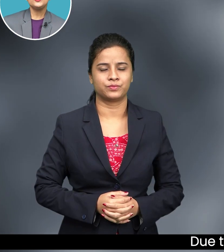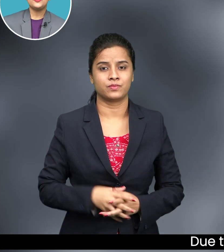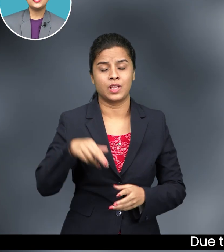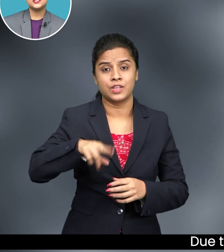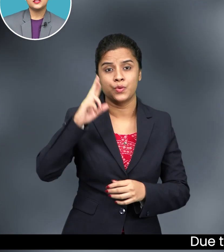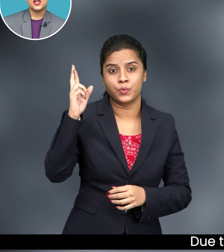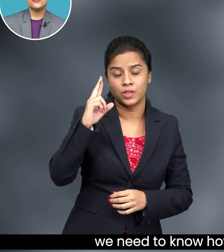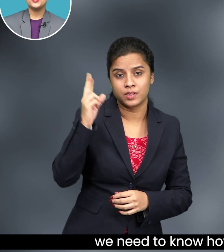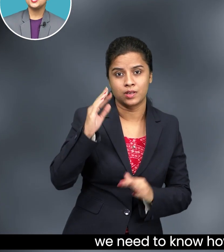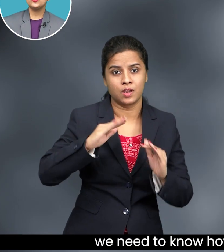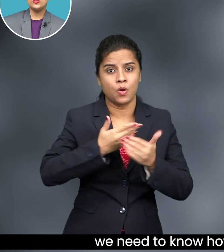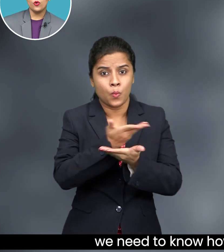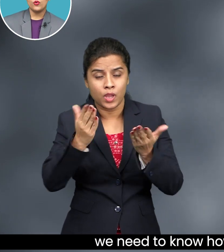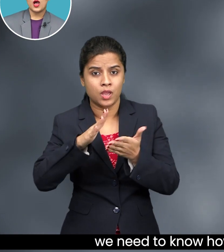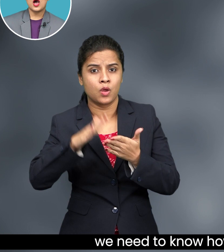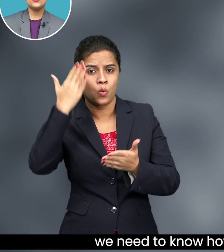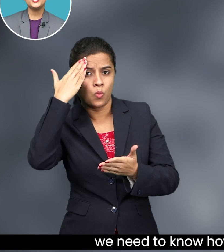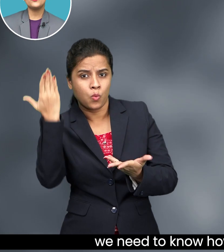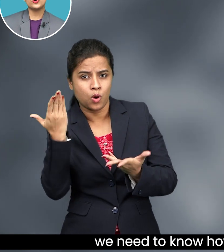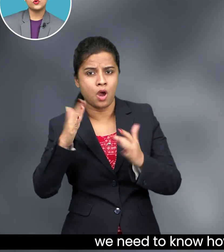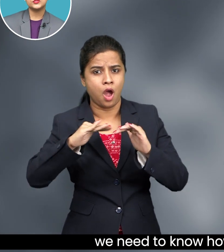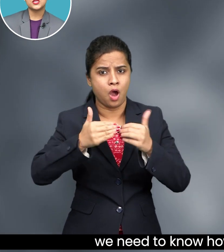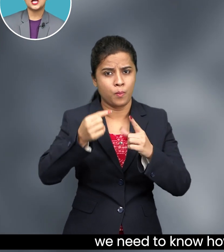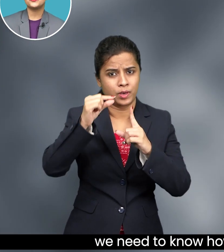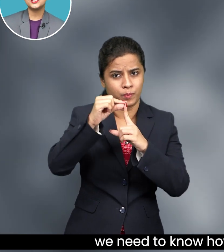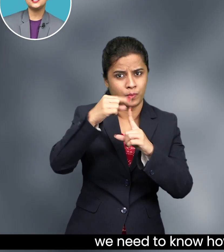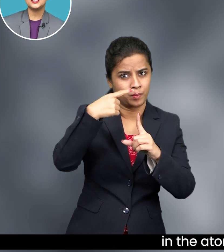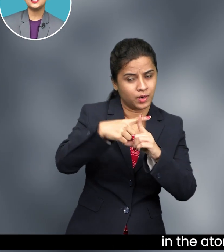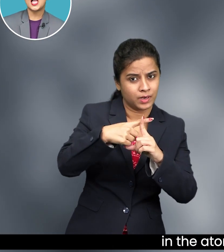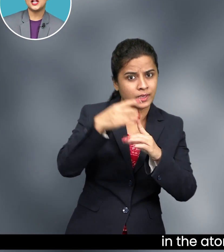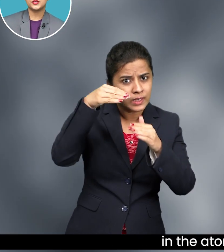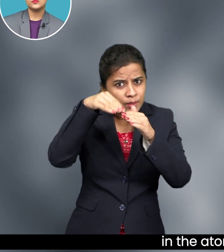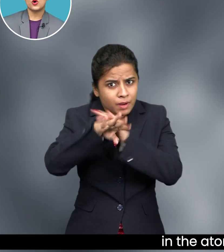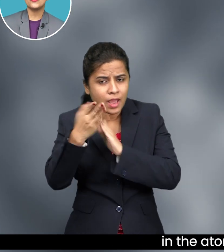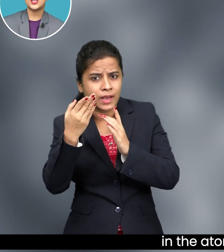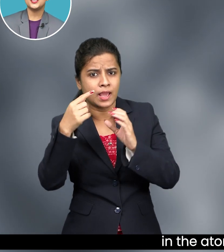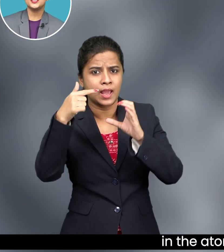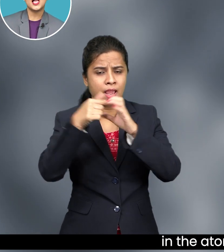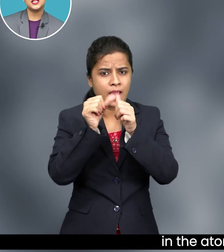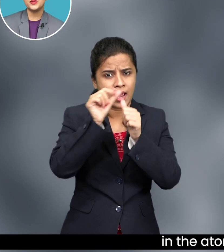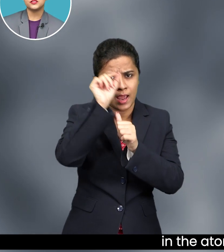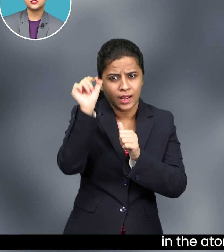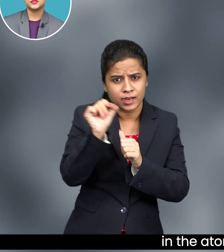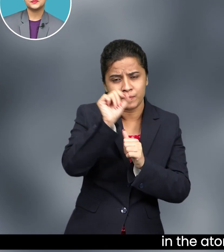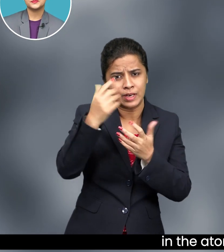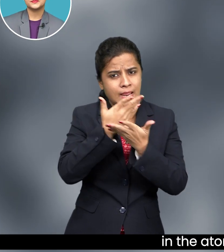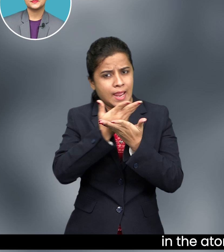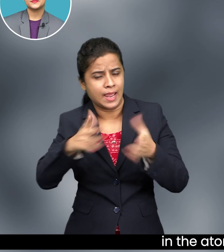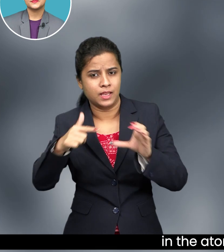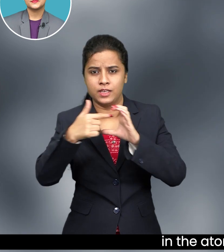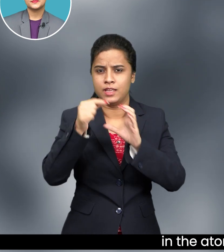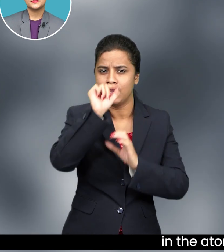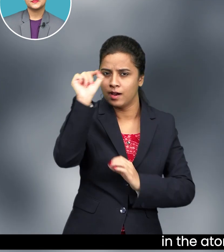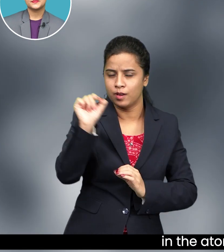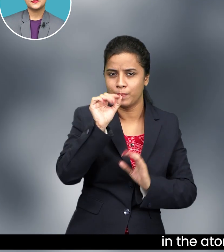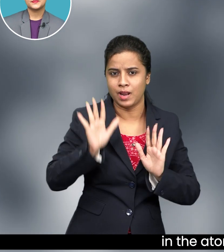Due to that reason, we need to know how many protons are present in the atom of any element.